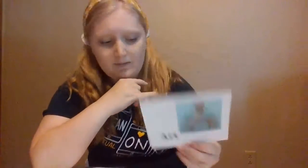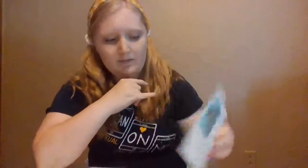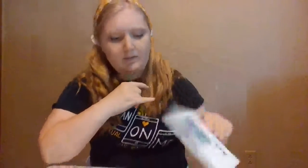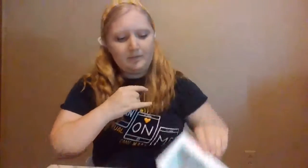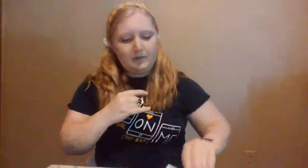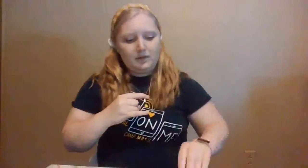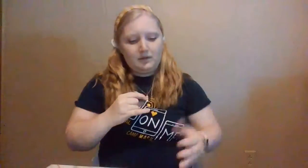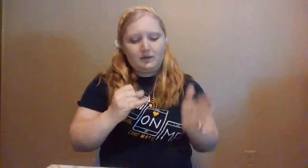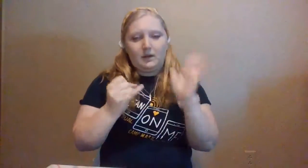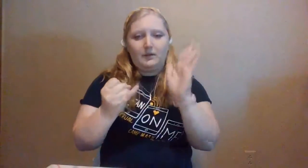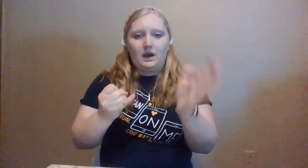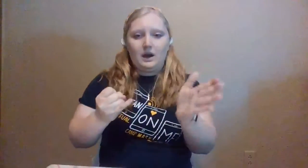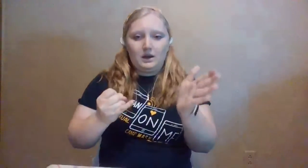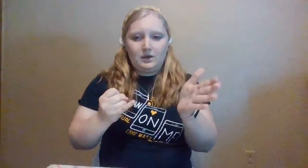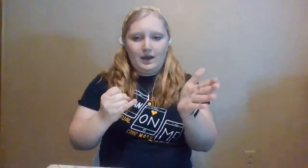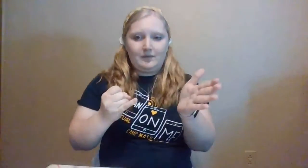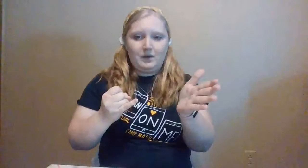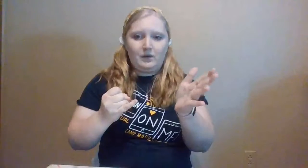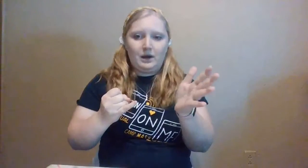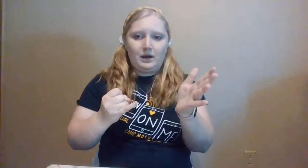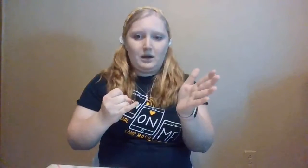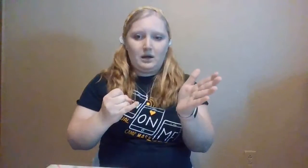canvas. So, for art, you have your